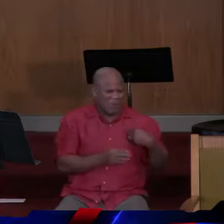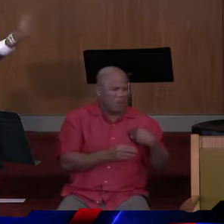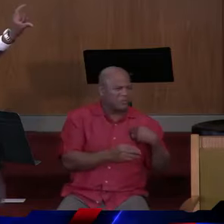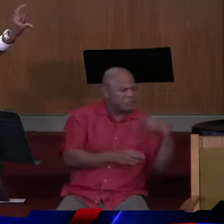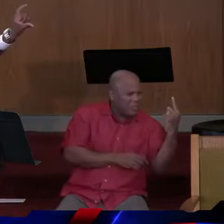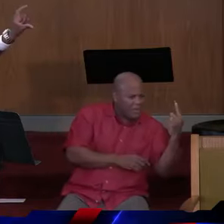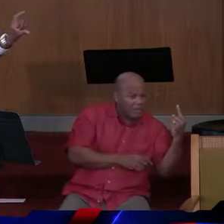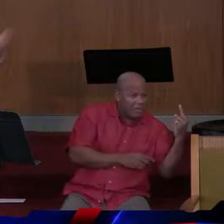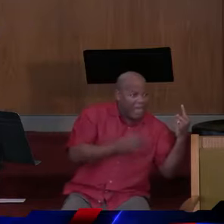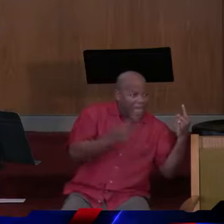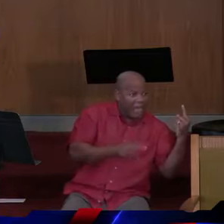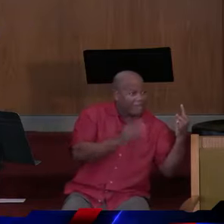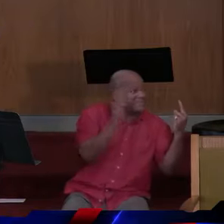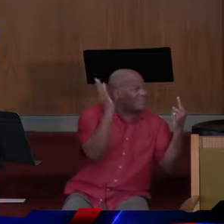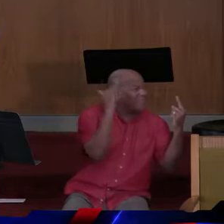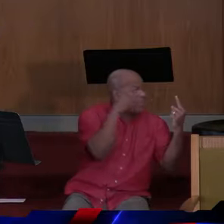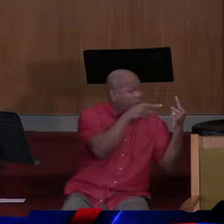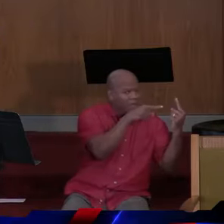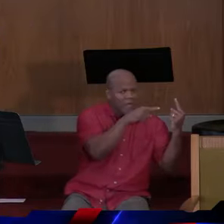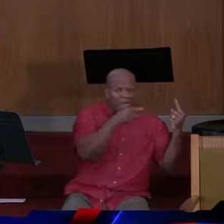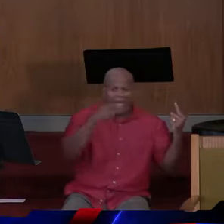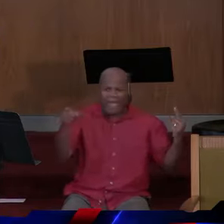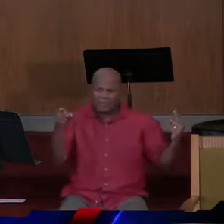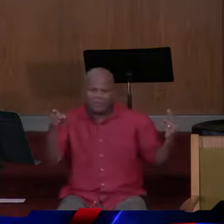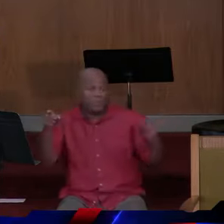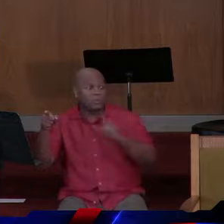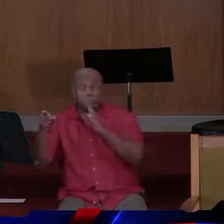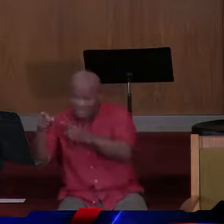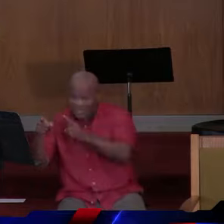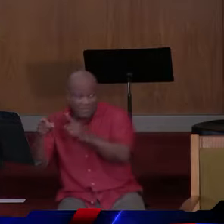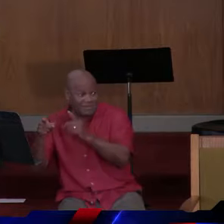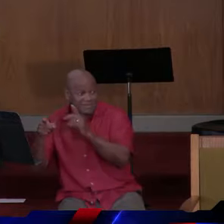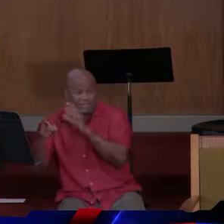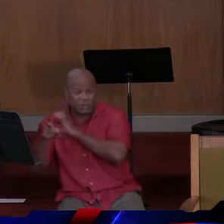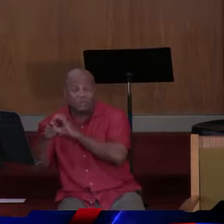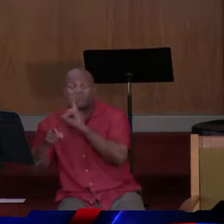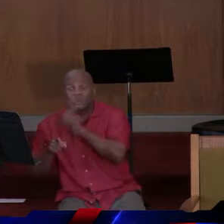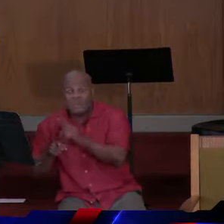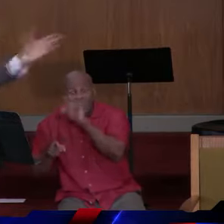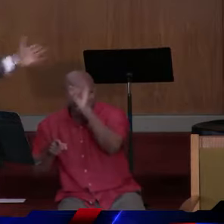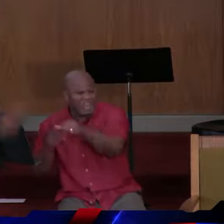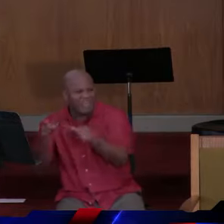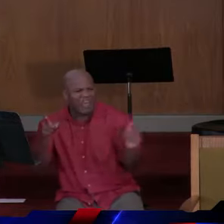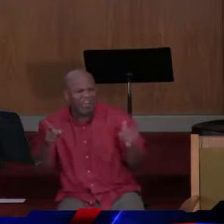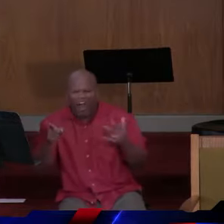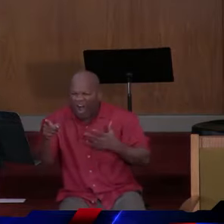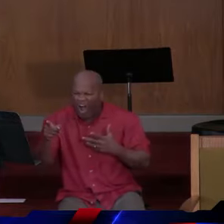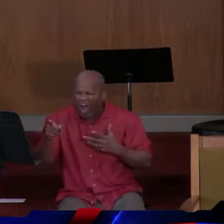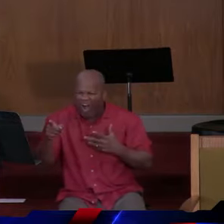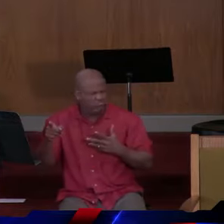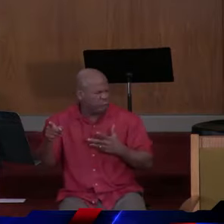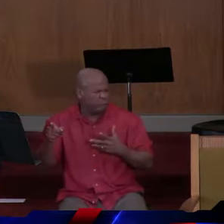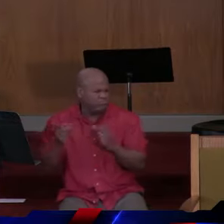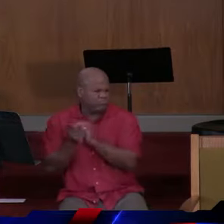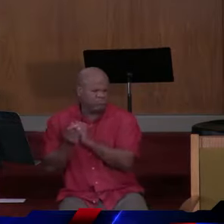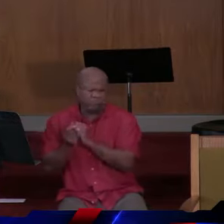they expected the church to be rubs up against the reality of what the church is, they fall apart.